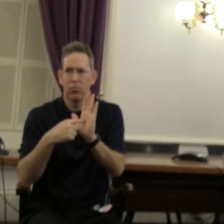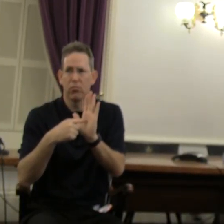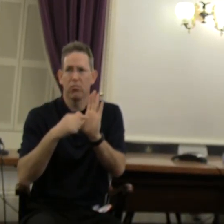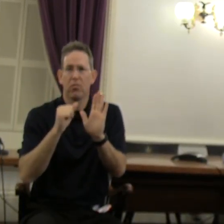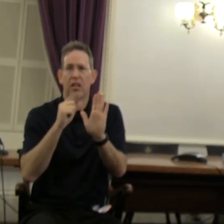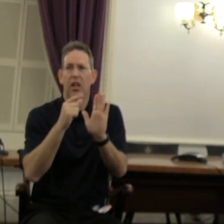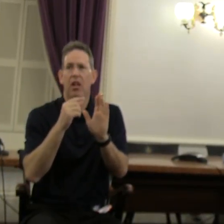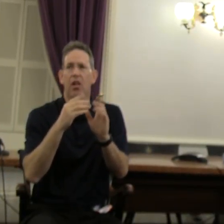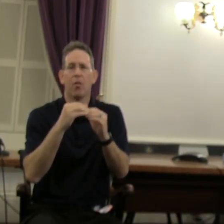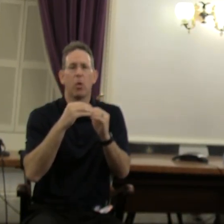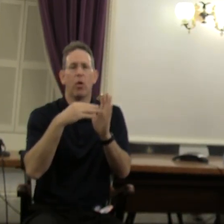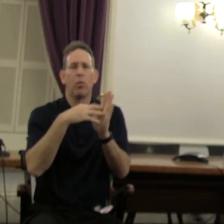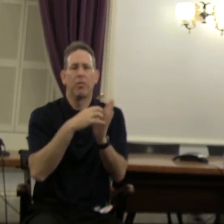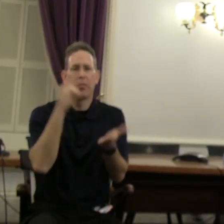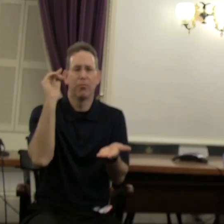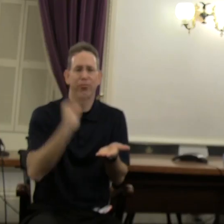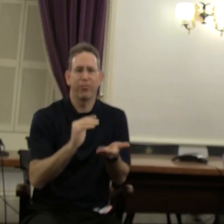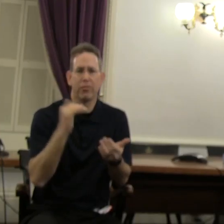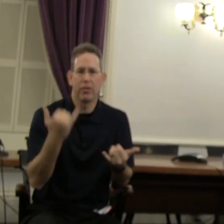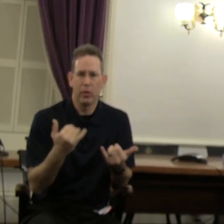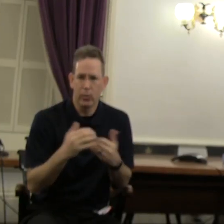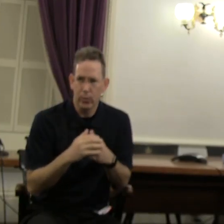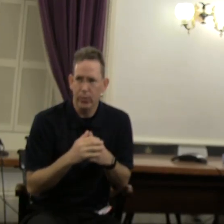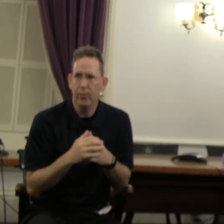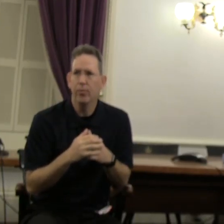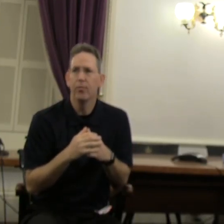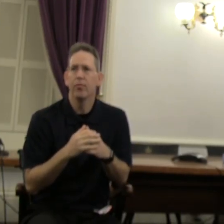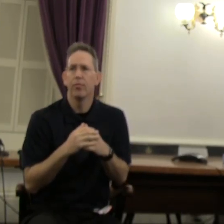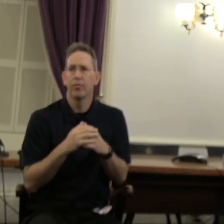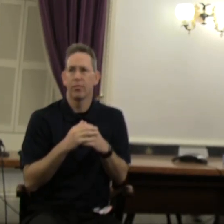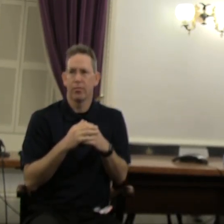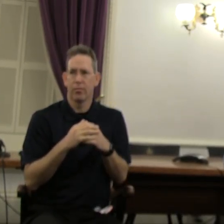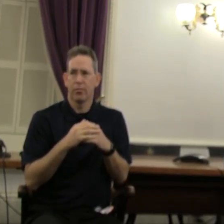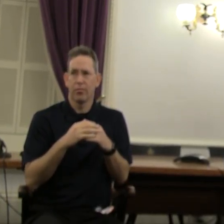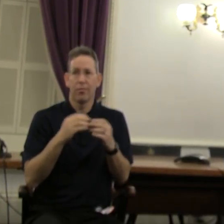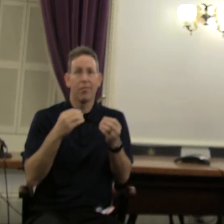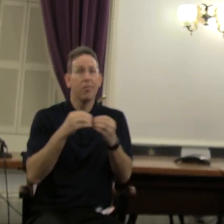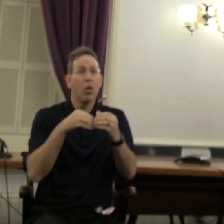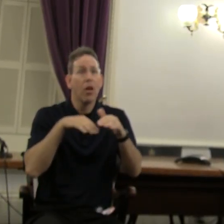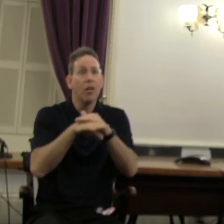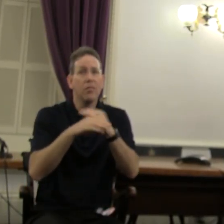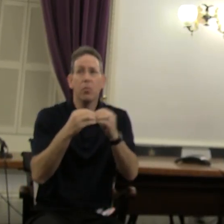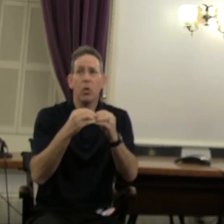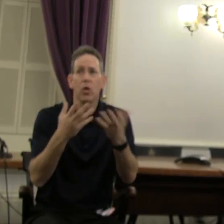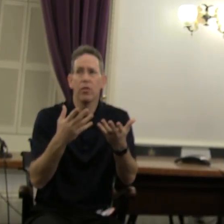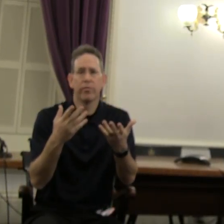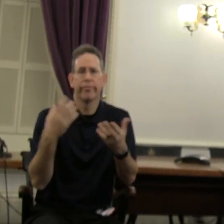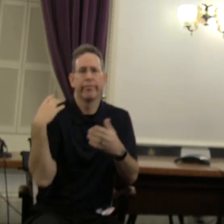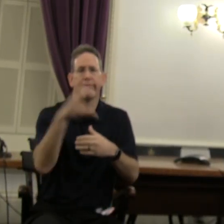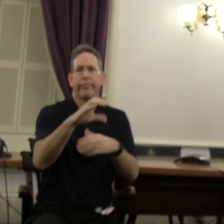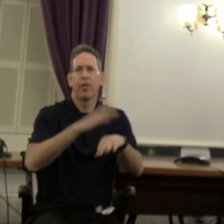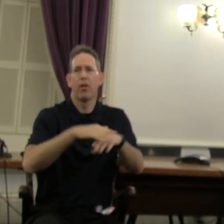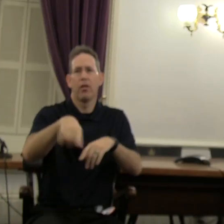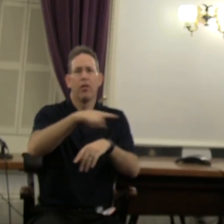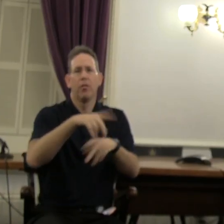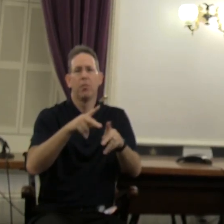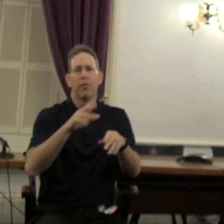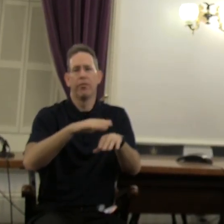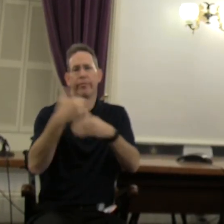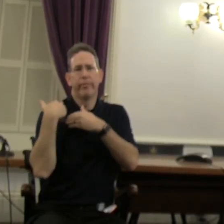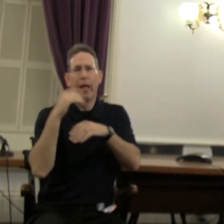last week, about, I think on the 15th, the House actually passed some legislation that lowered the burden for public places